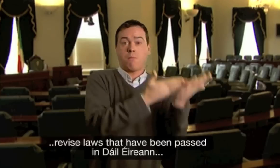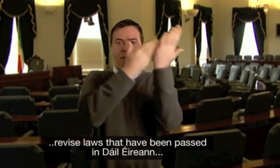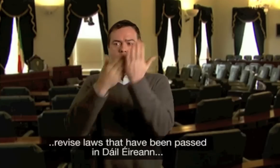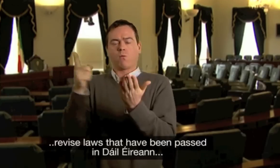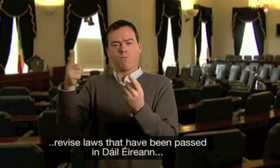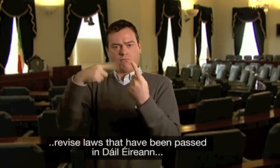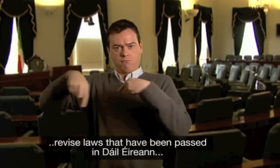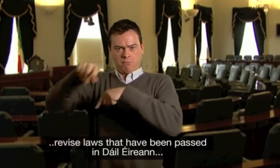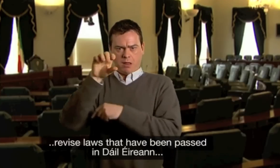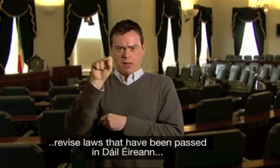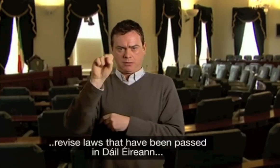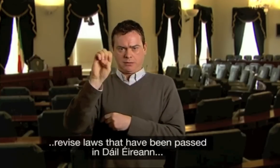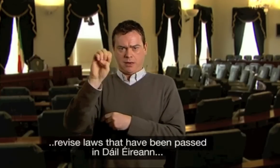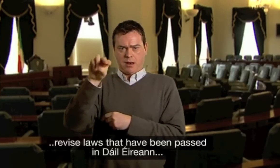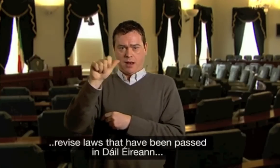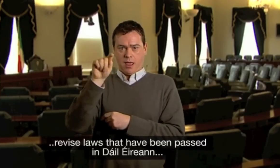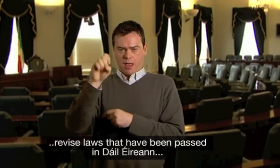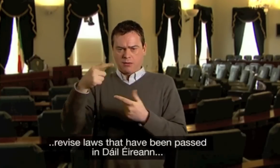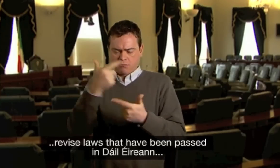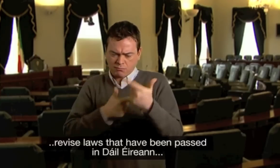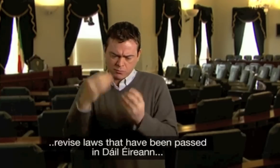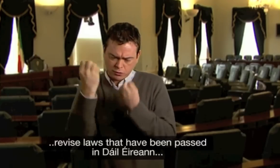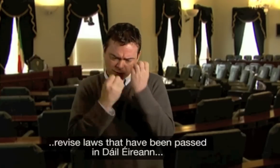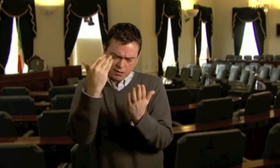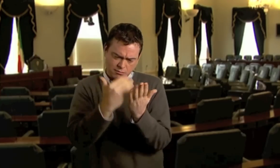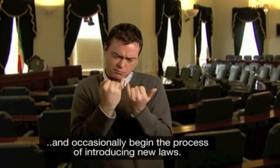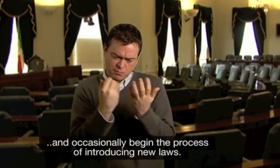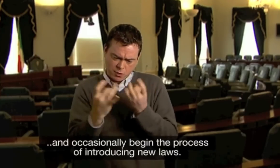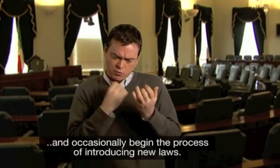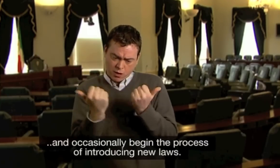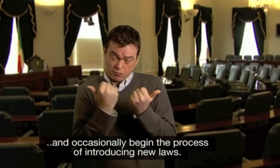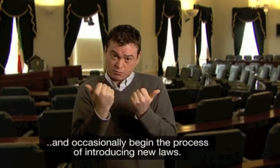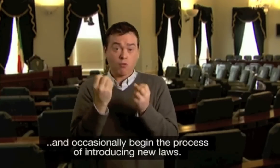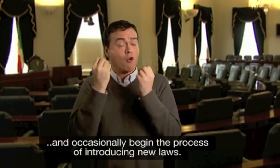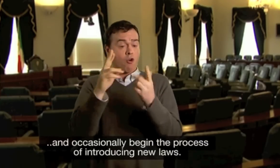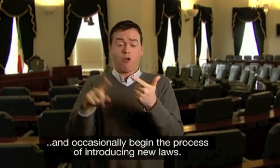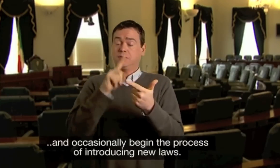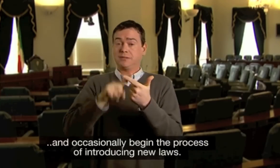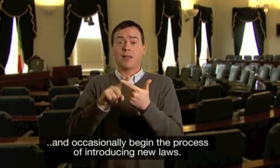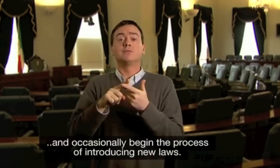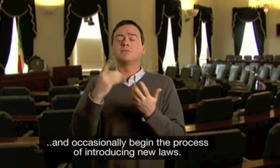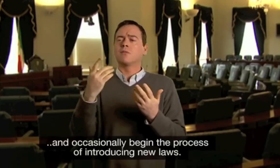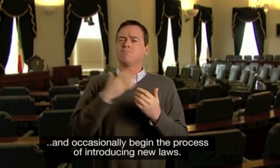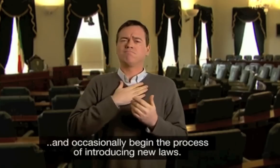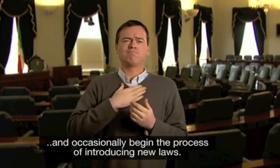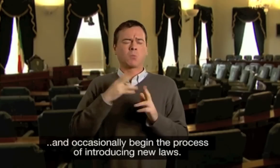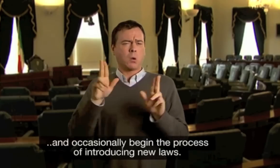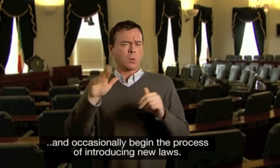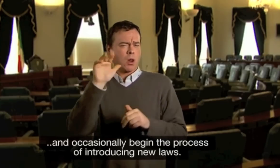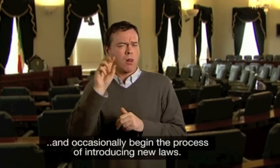revise laws that have been passed in Dáil Éireann, and, occasionally, begin the process of